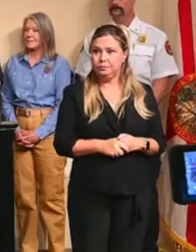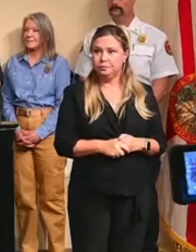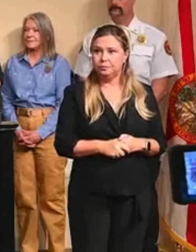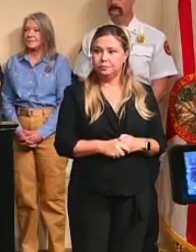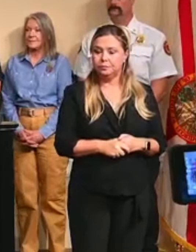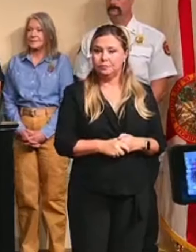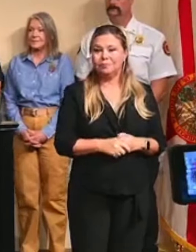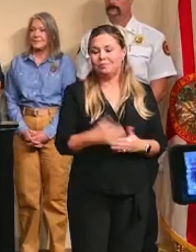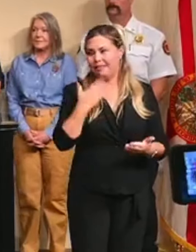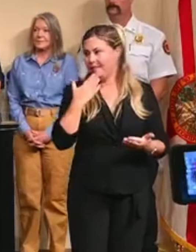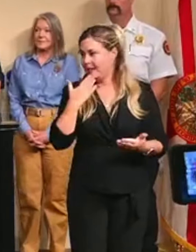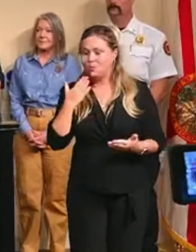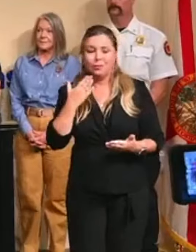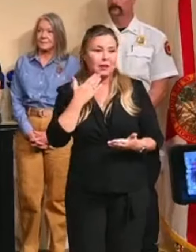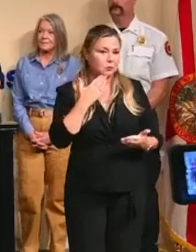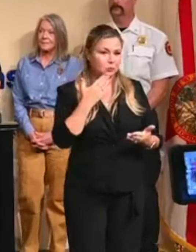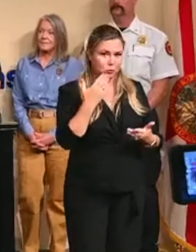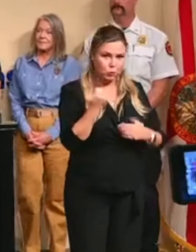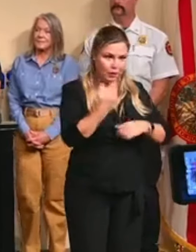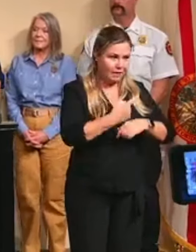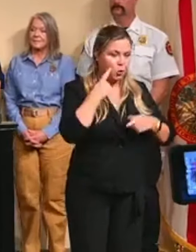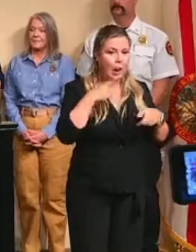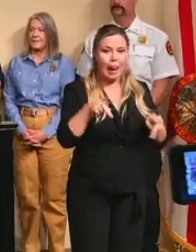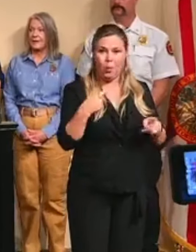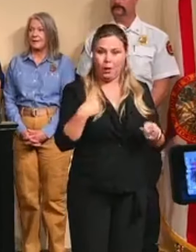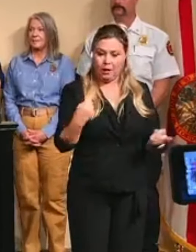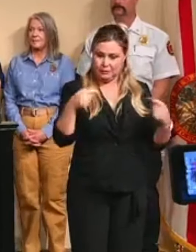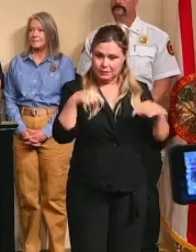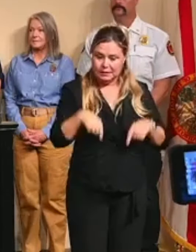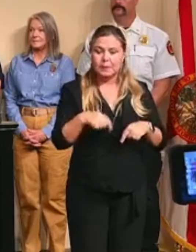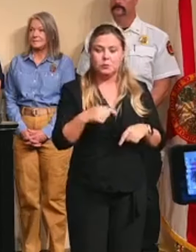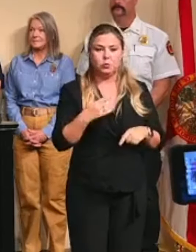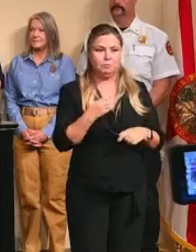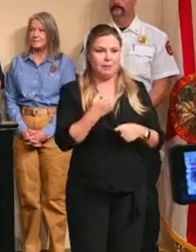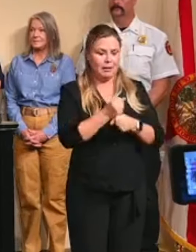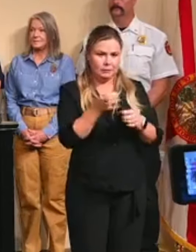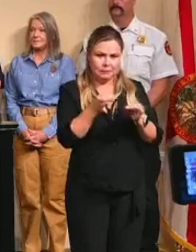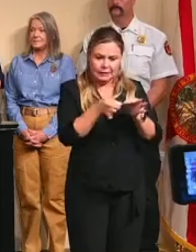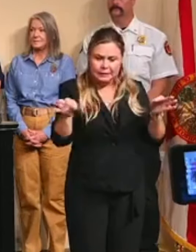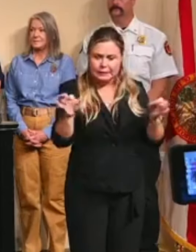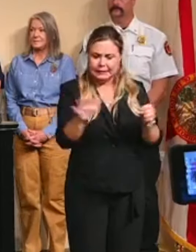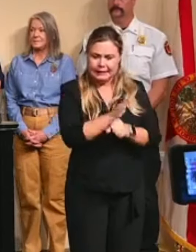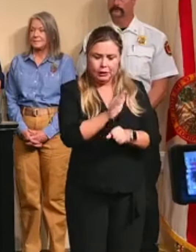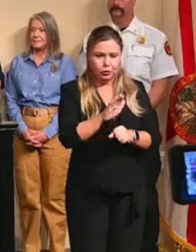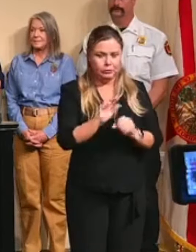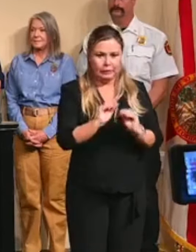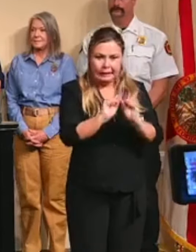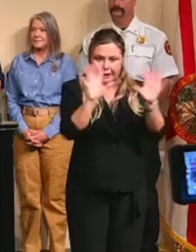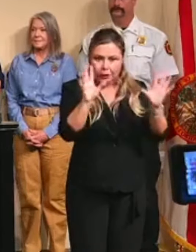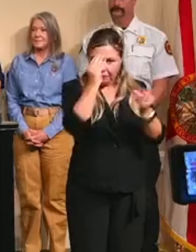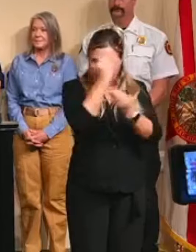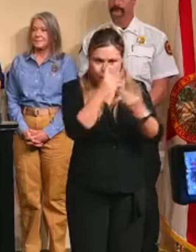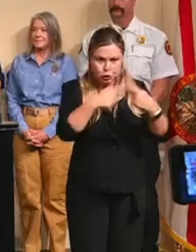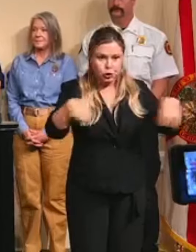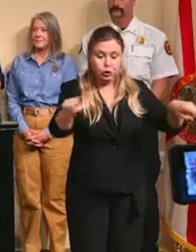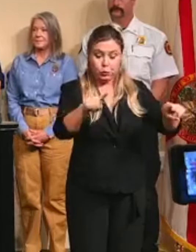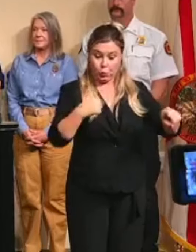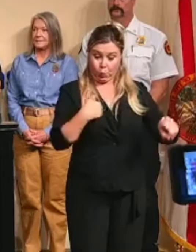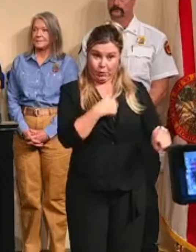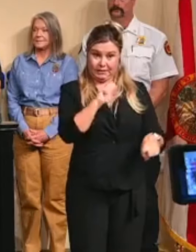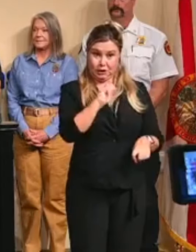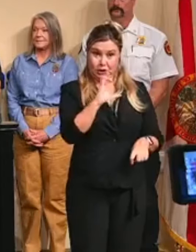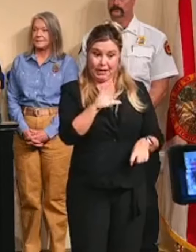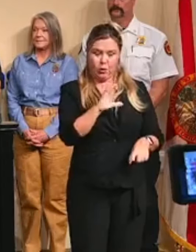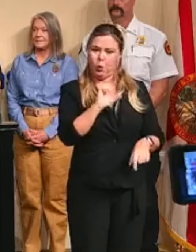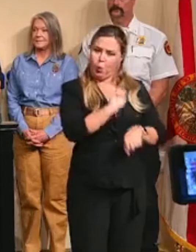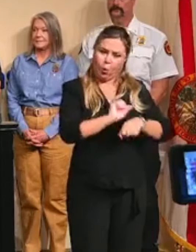Thank you, County Administrator, and again, thank you today for allowing us to put out this clear, concise, and factual information to you. We at the St. Johns County Sheriff's